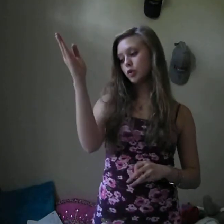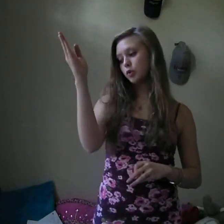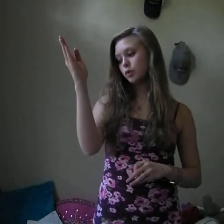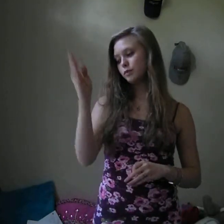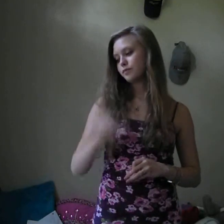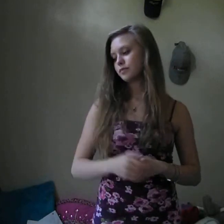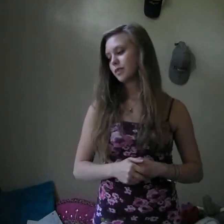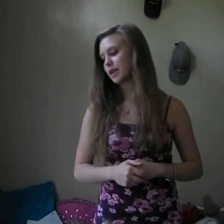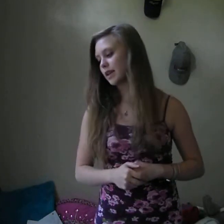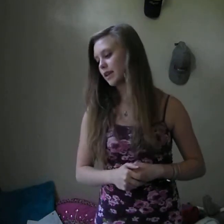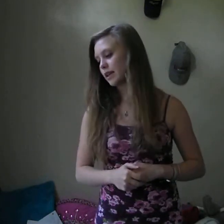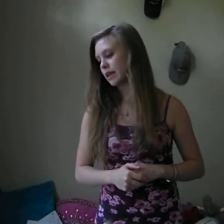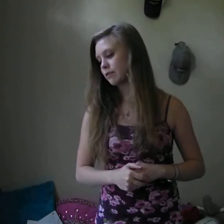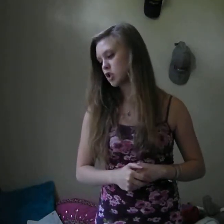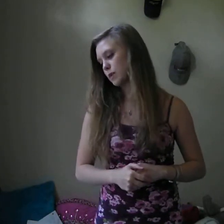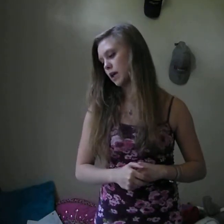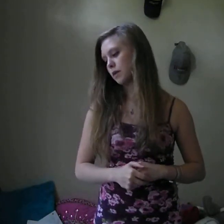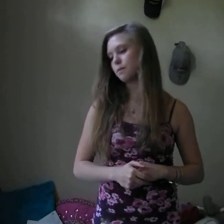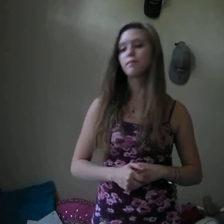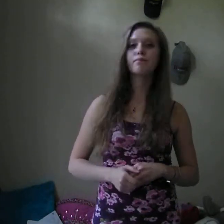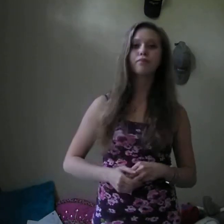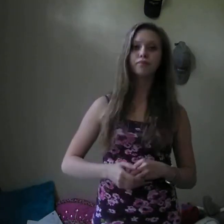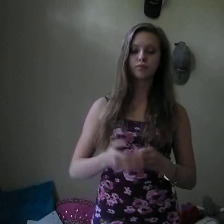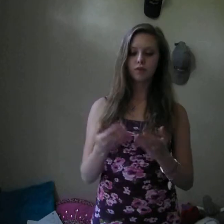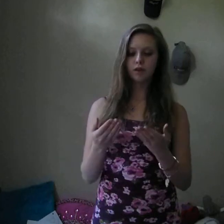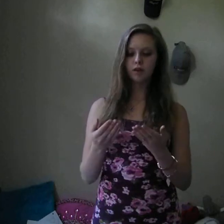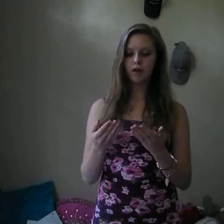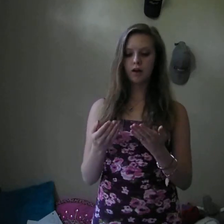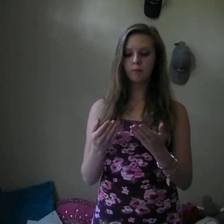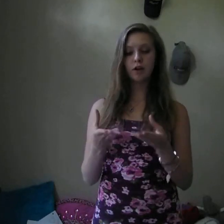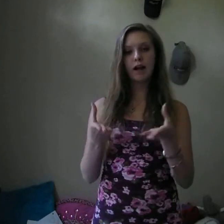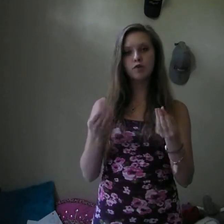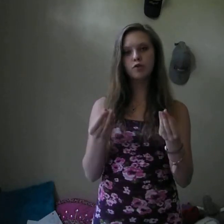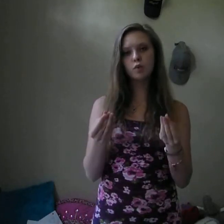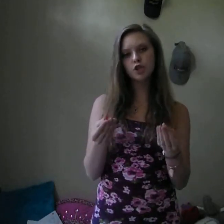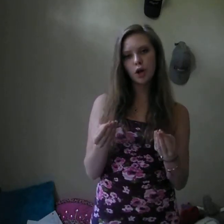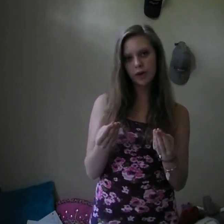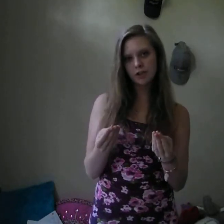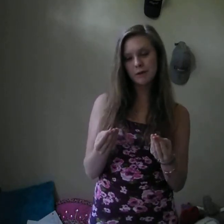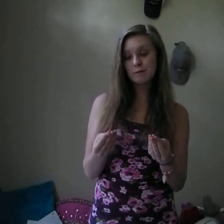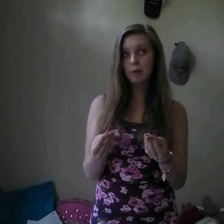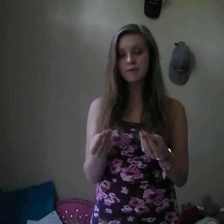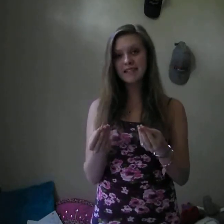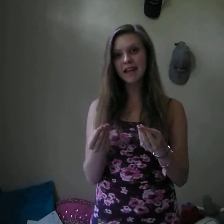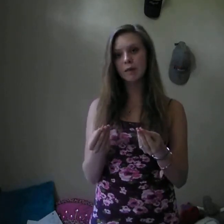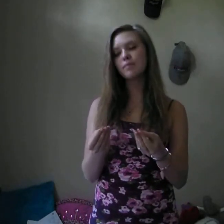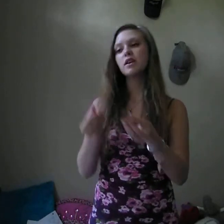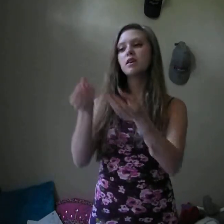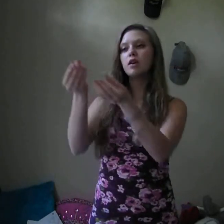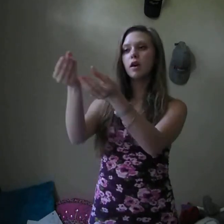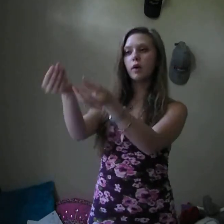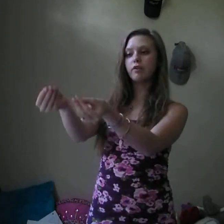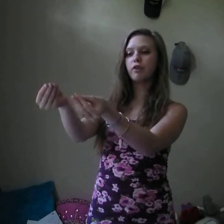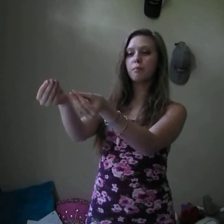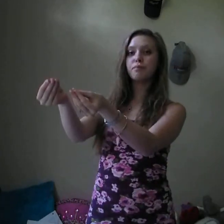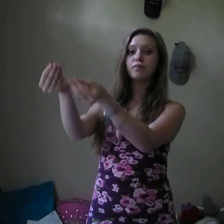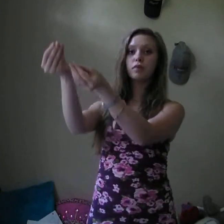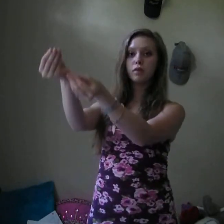You give to me. You're going to have 2 squished O hand shapes, palms facing up, going from